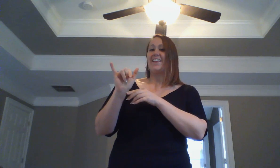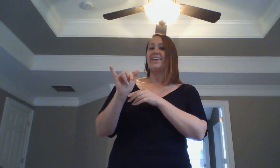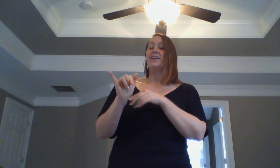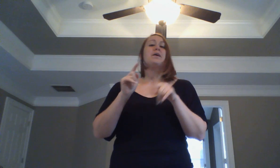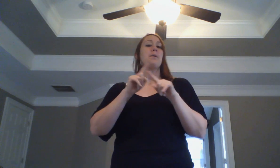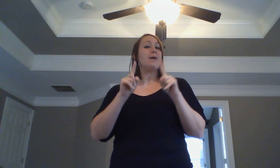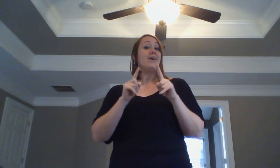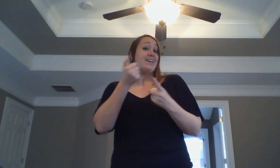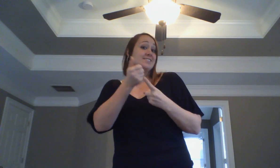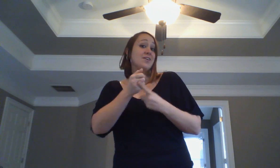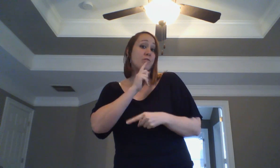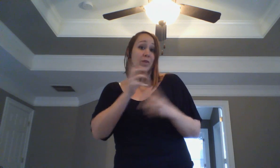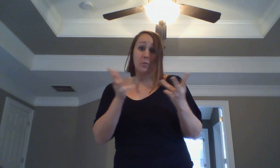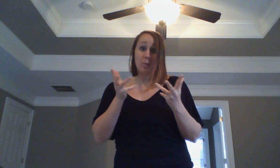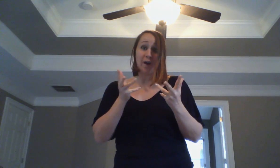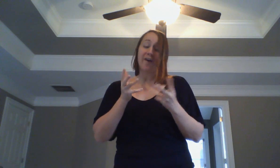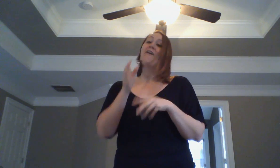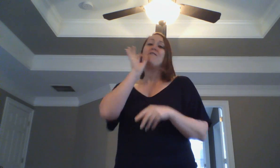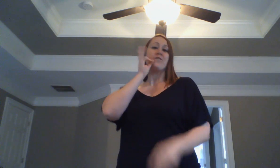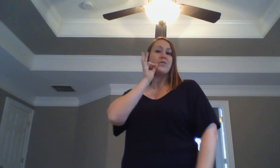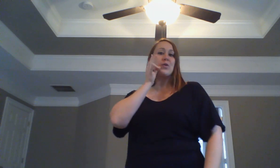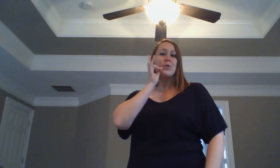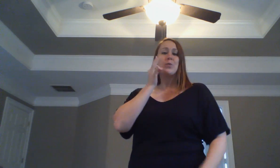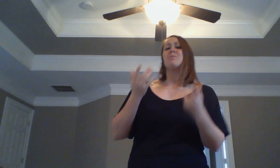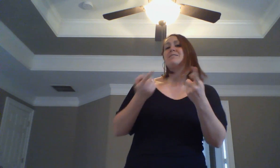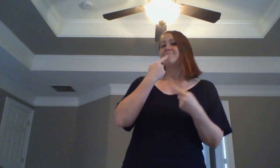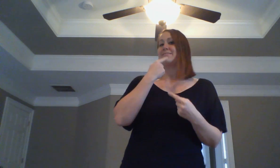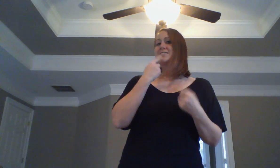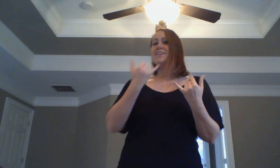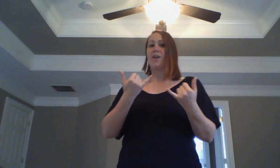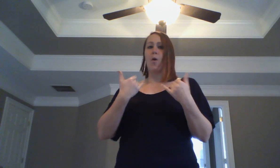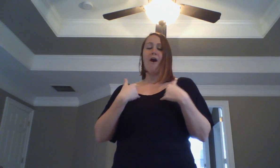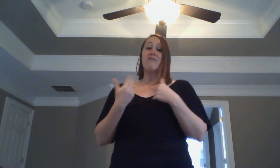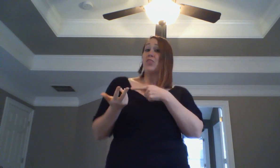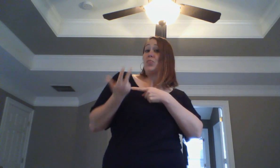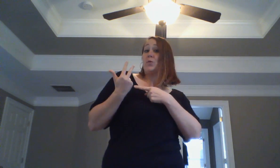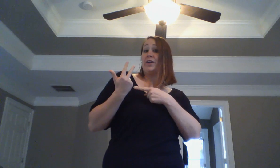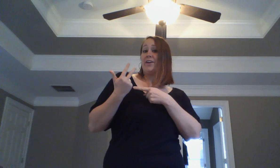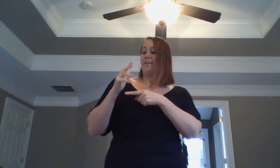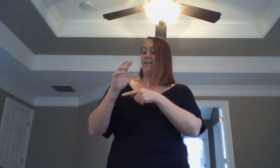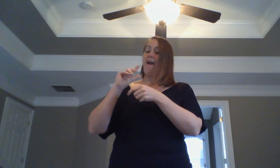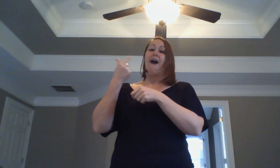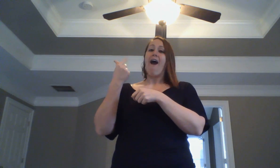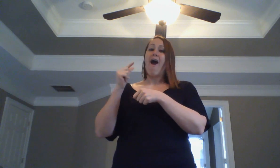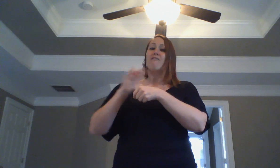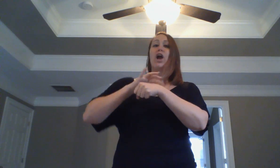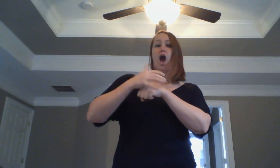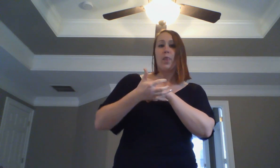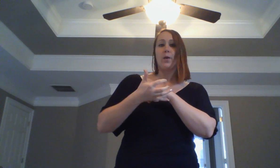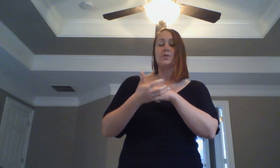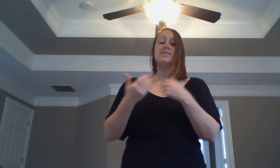So, let's say I have 3 avocados. 1, 2, 3. Right? 1, 2,